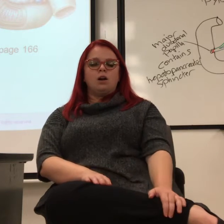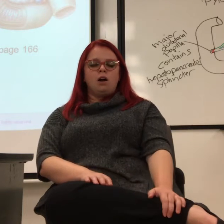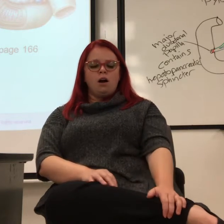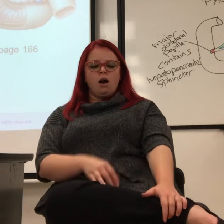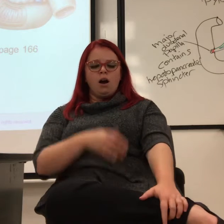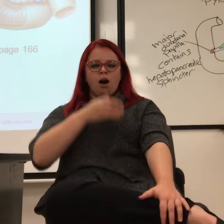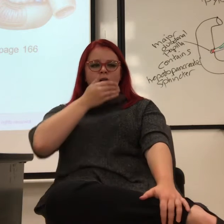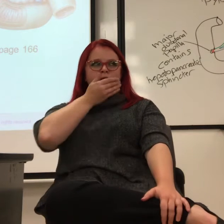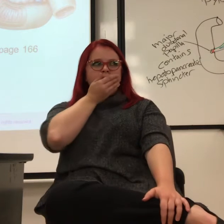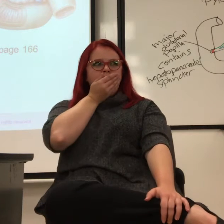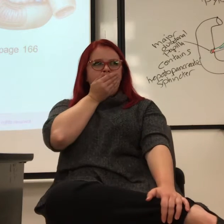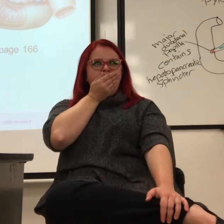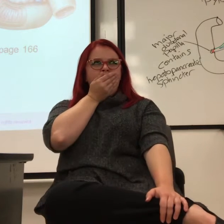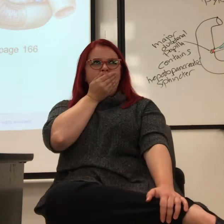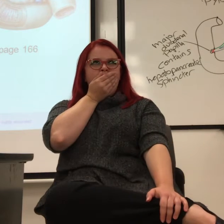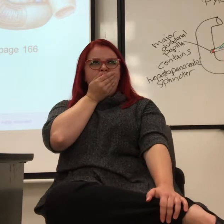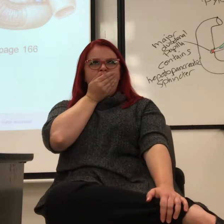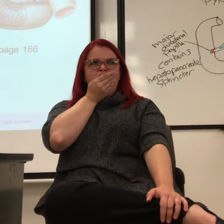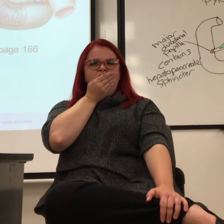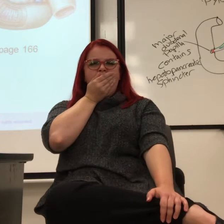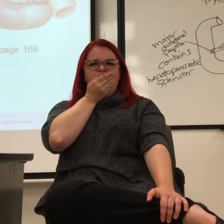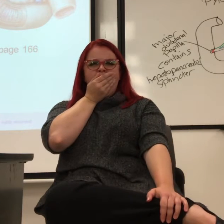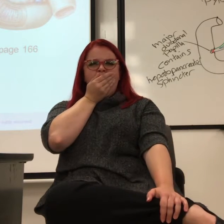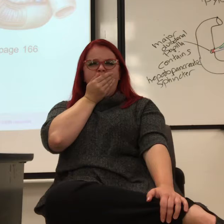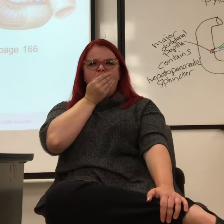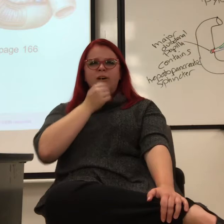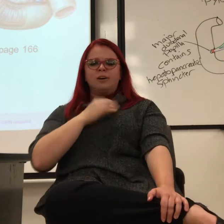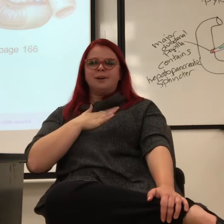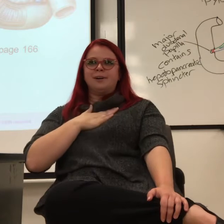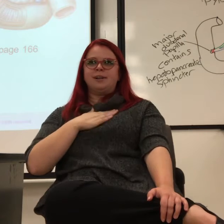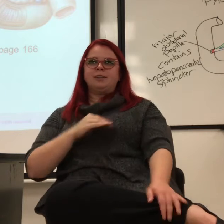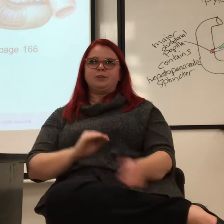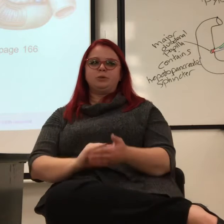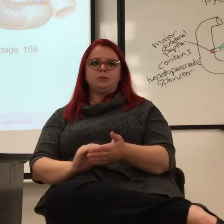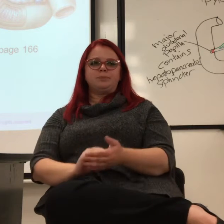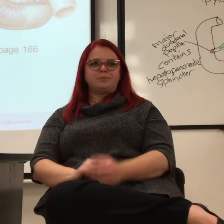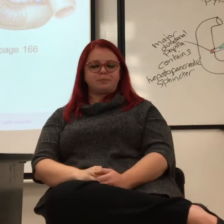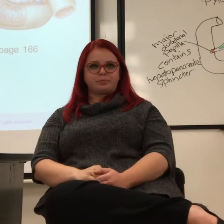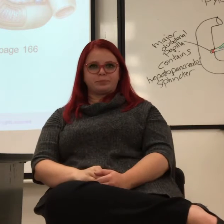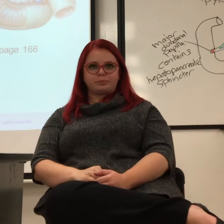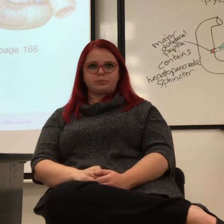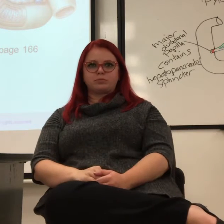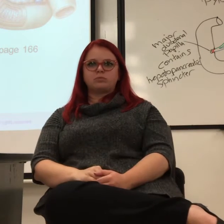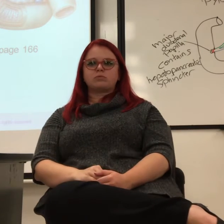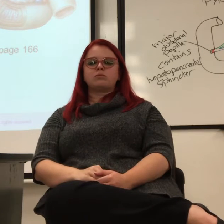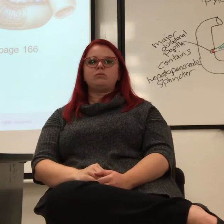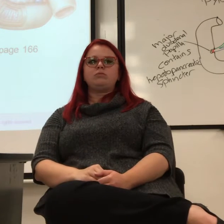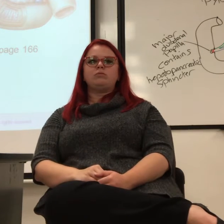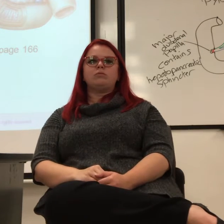mesenteric A and V